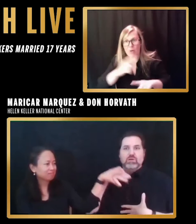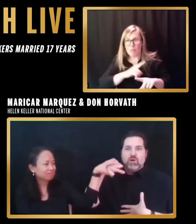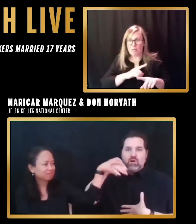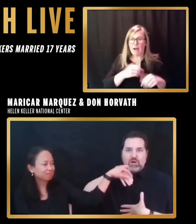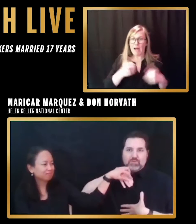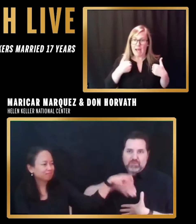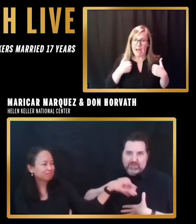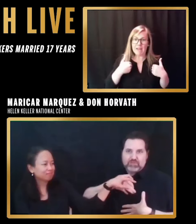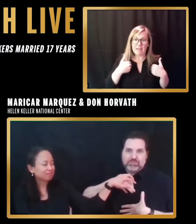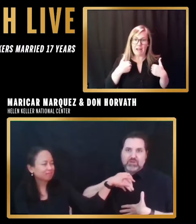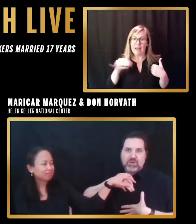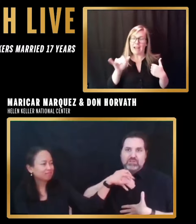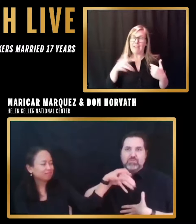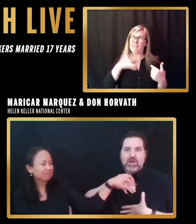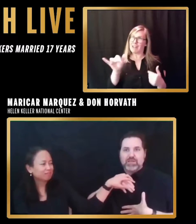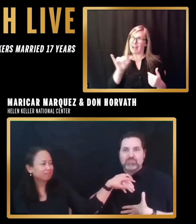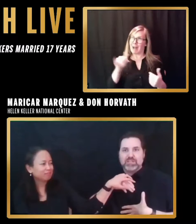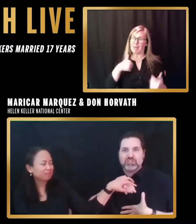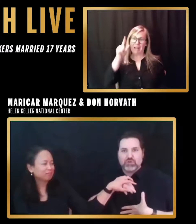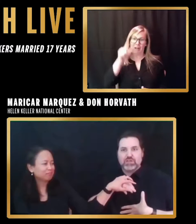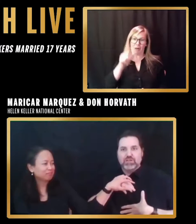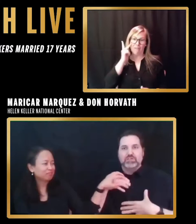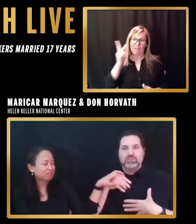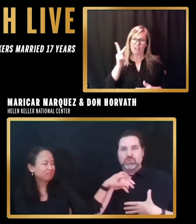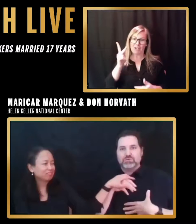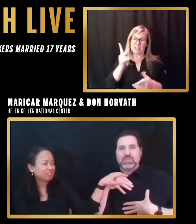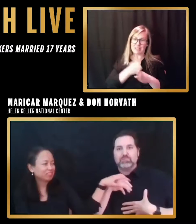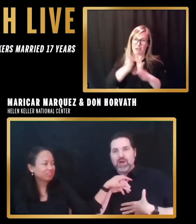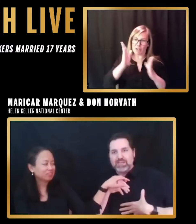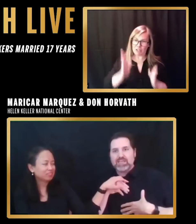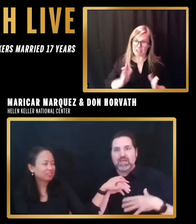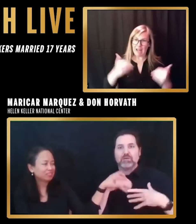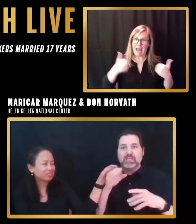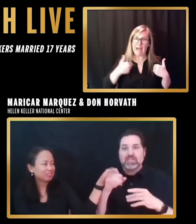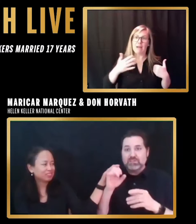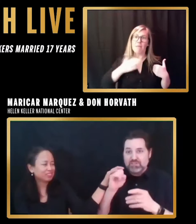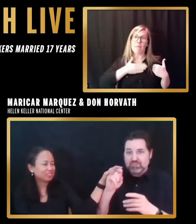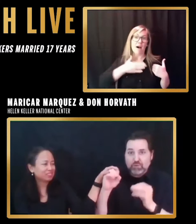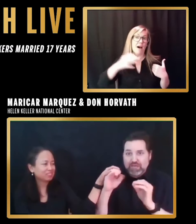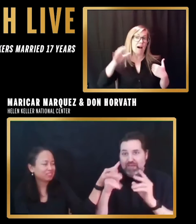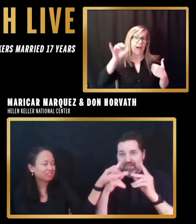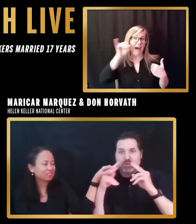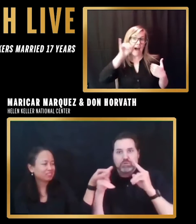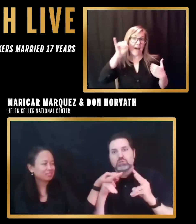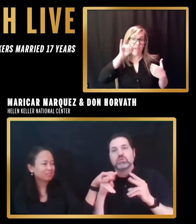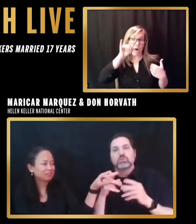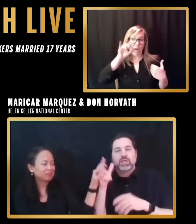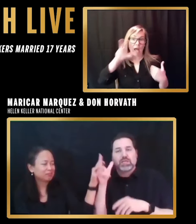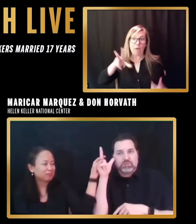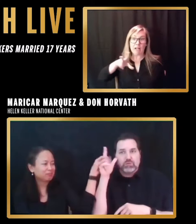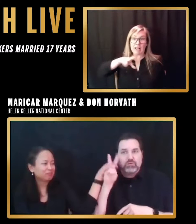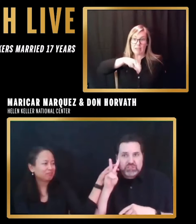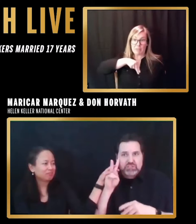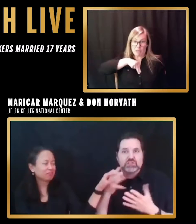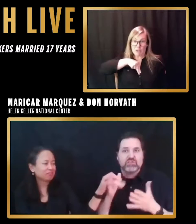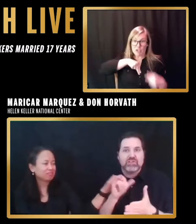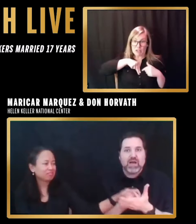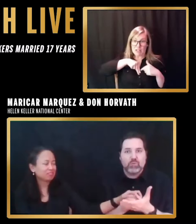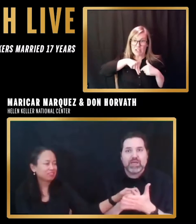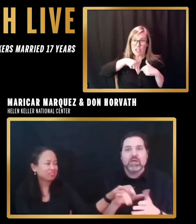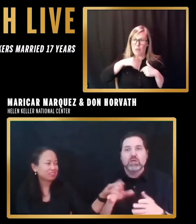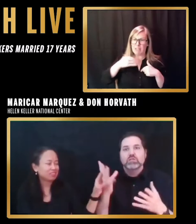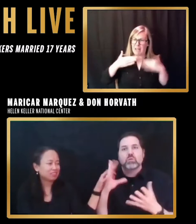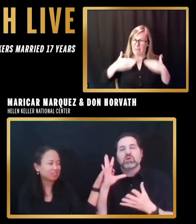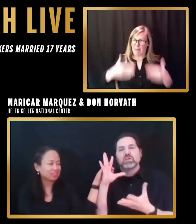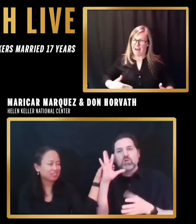iPhone on, I clipped it onto my shirt. So it was like a body cam. I'm like, is this okay? And we were doing like some low vision stuff that